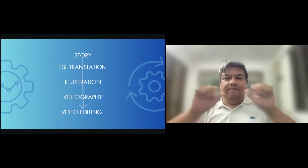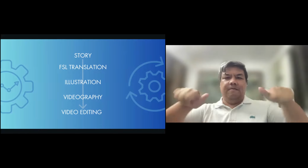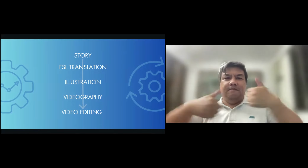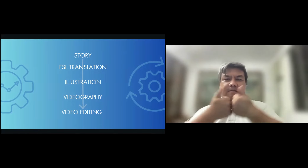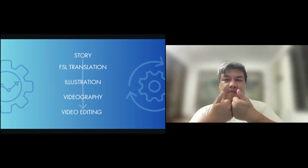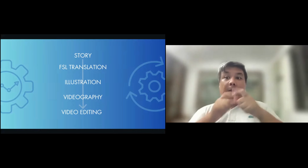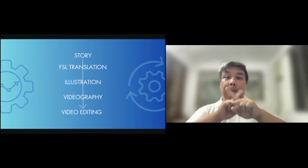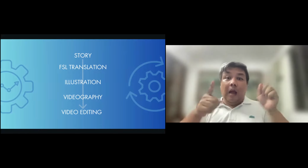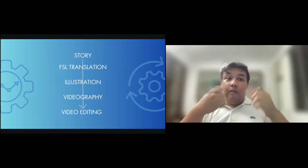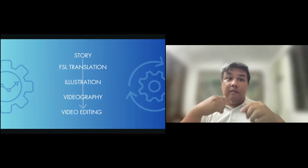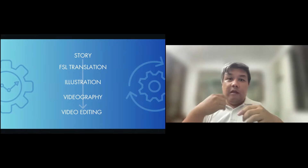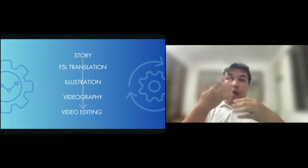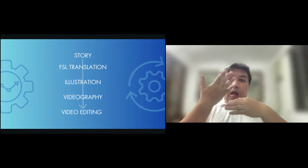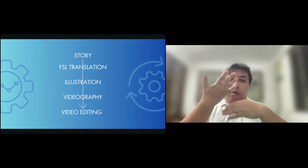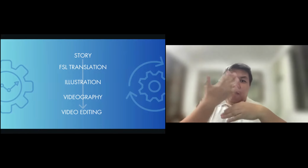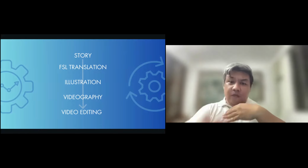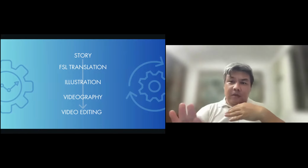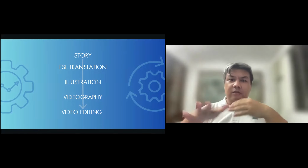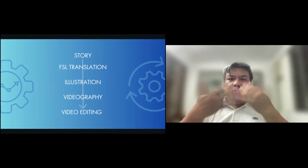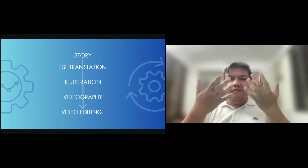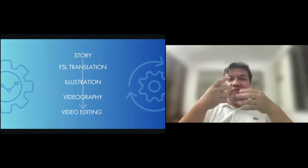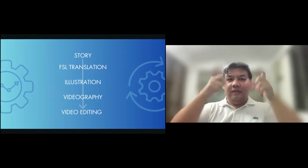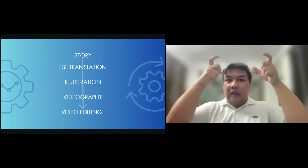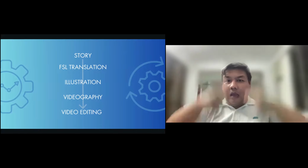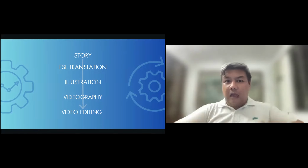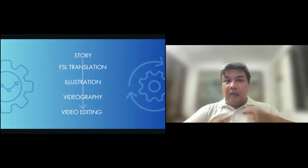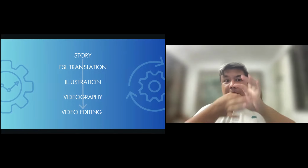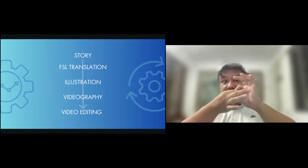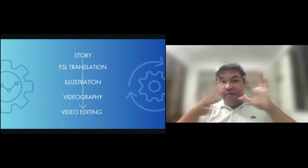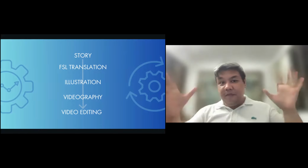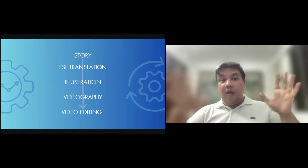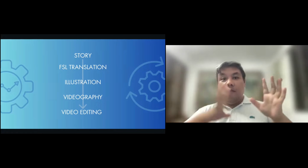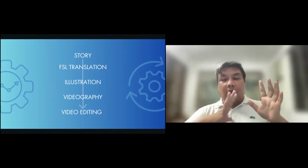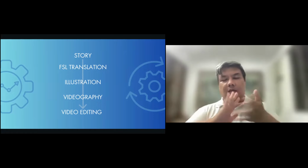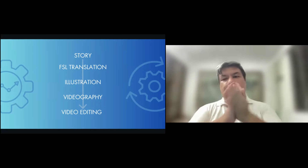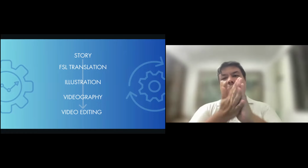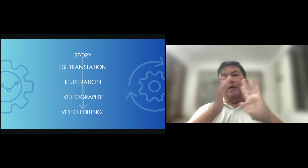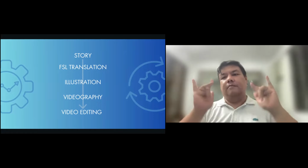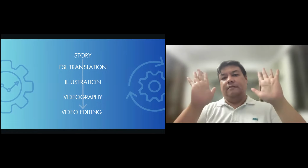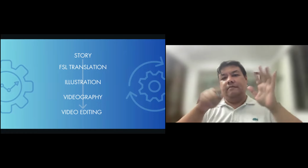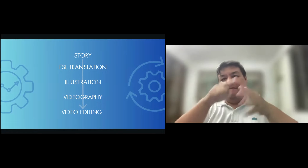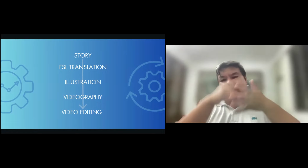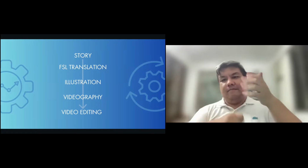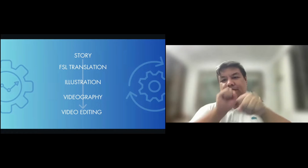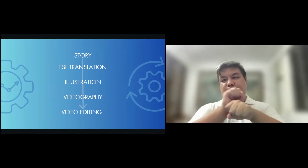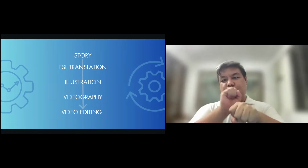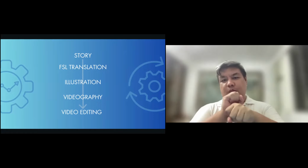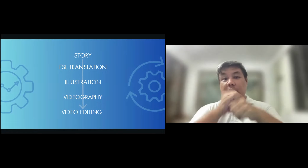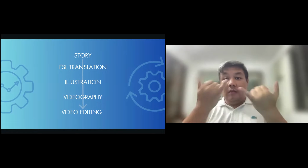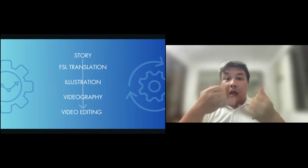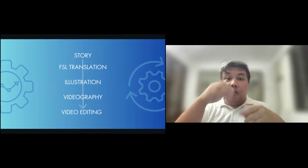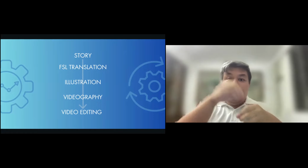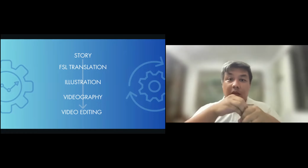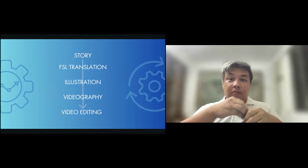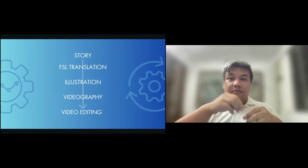studio to get all these videos done, and it was kind of a challenge for us due to the lockdown. Once the lockdown